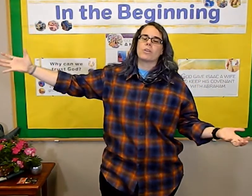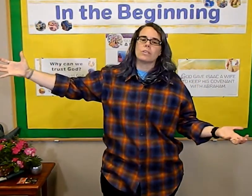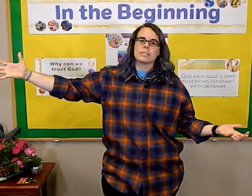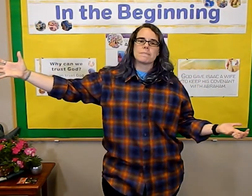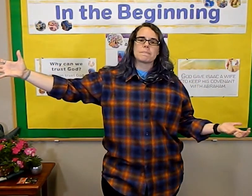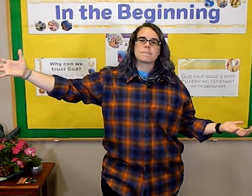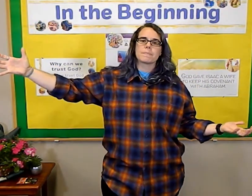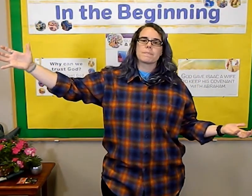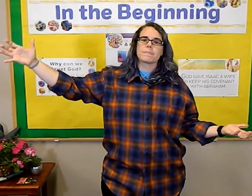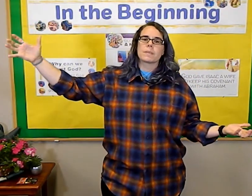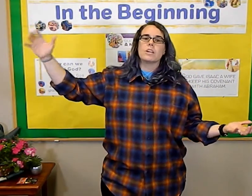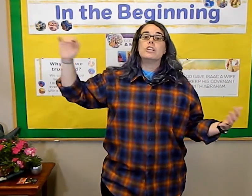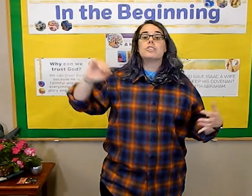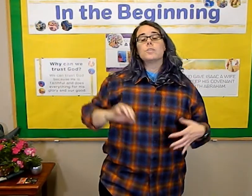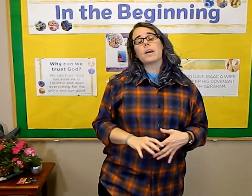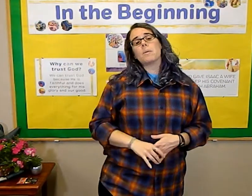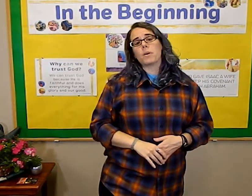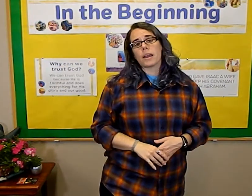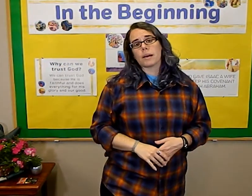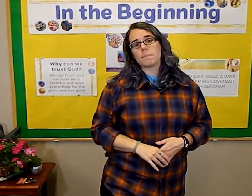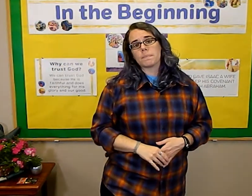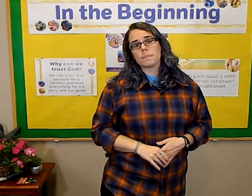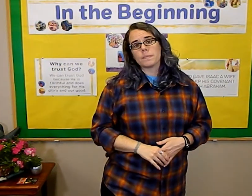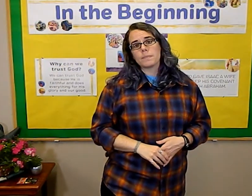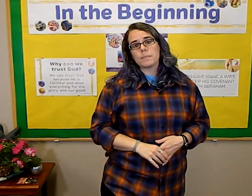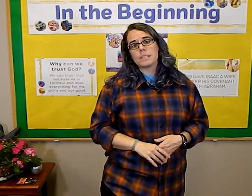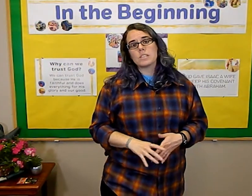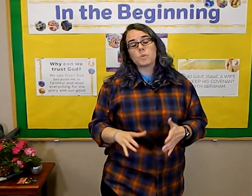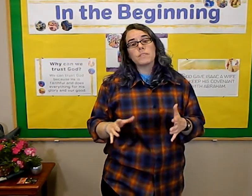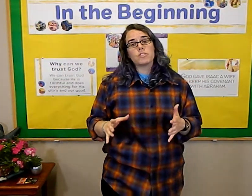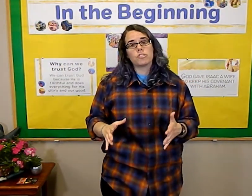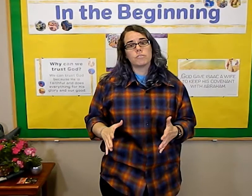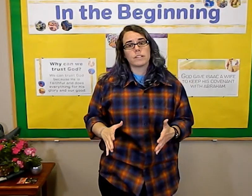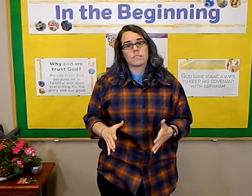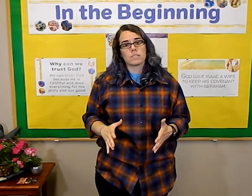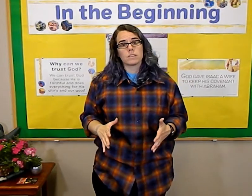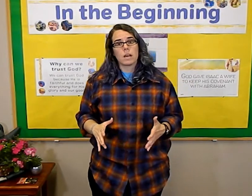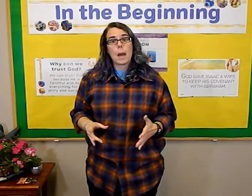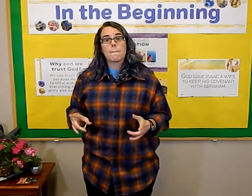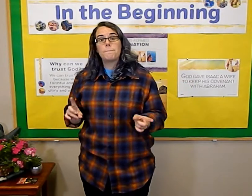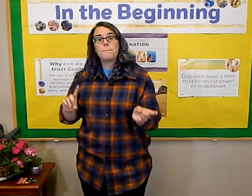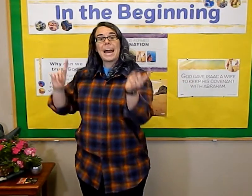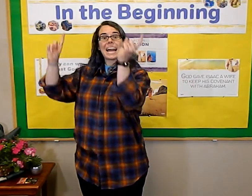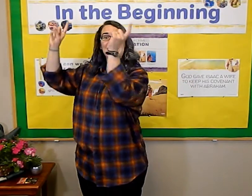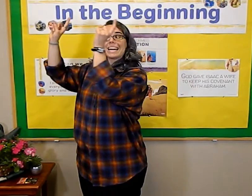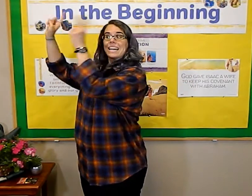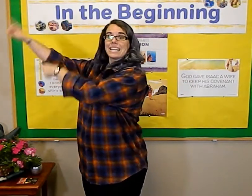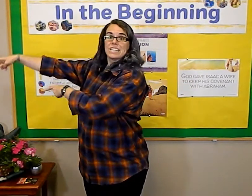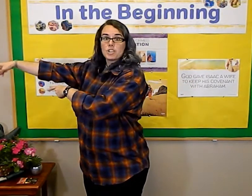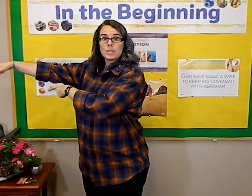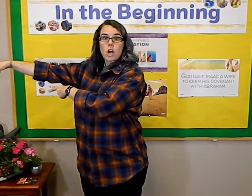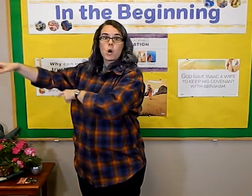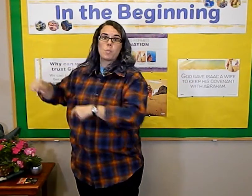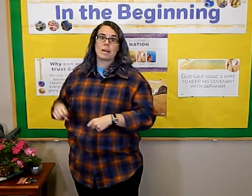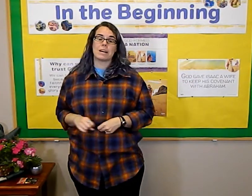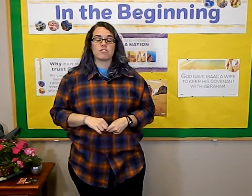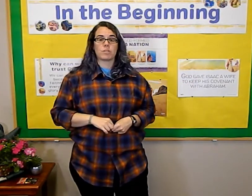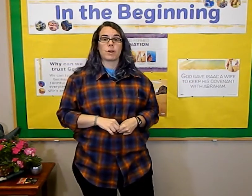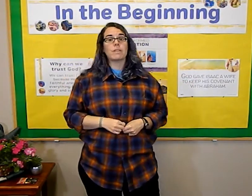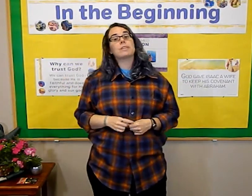world. So Abraham sends one of his servants back to his home country where he originally